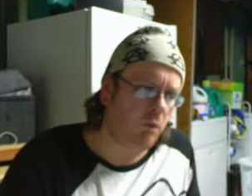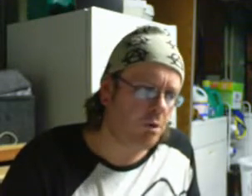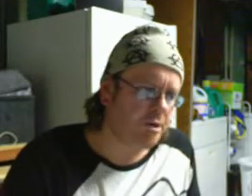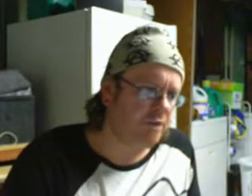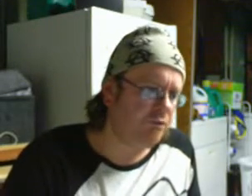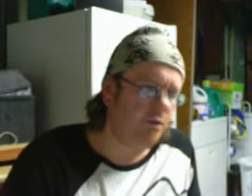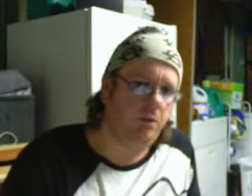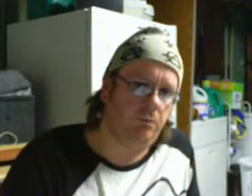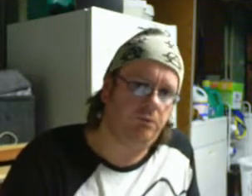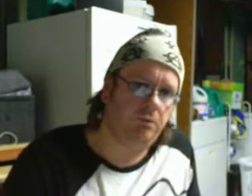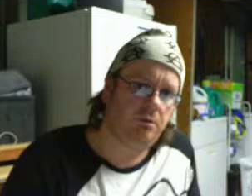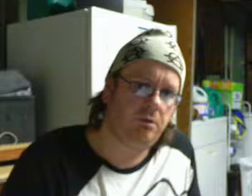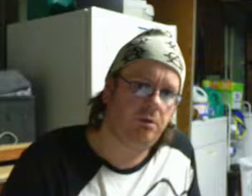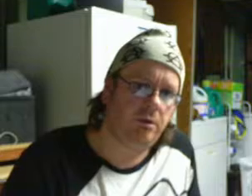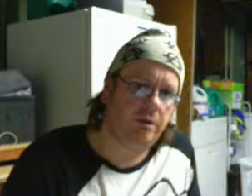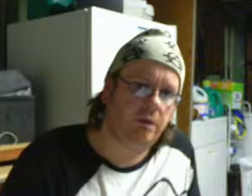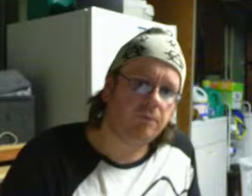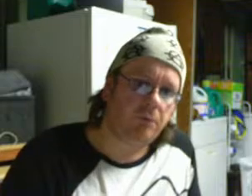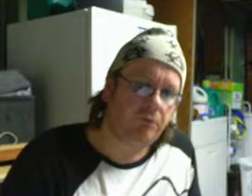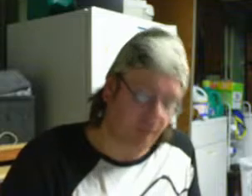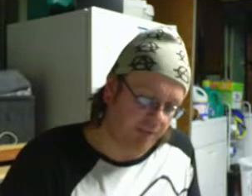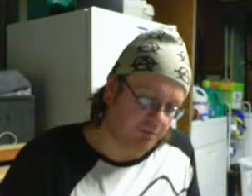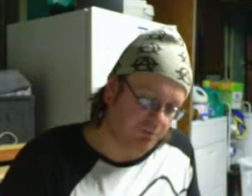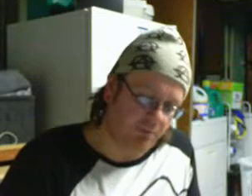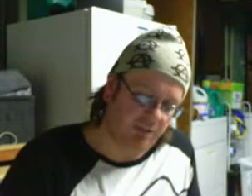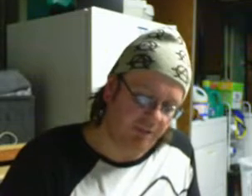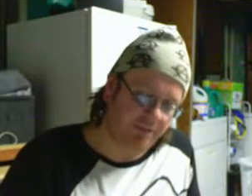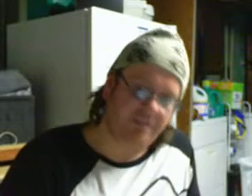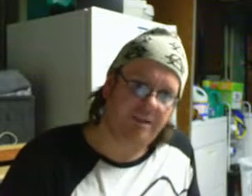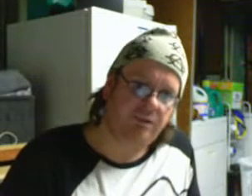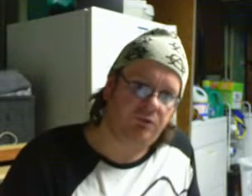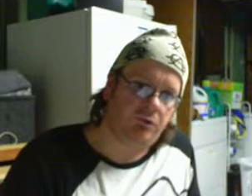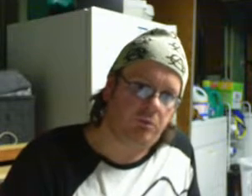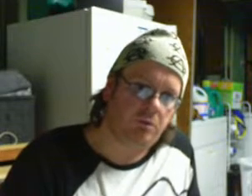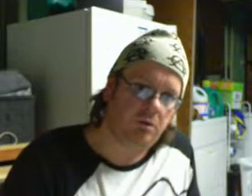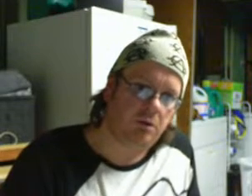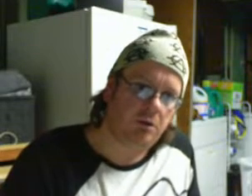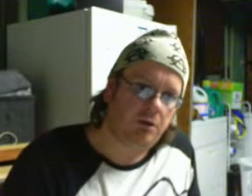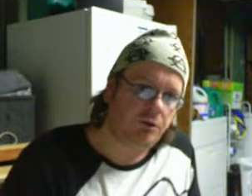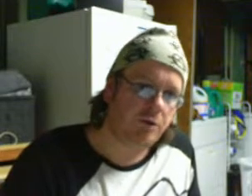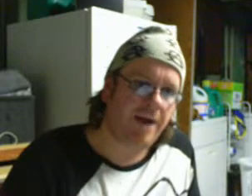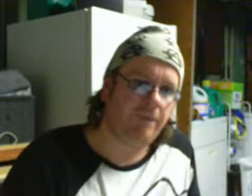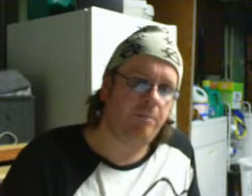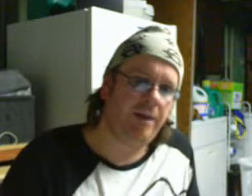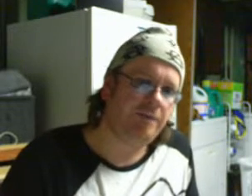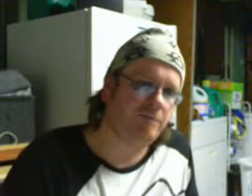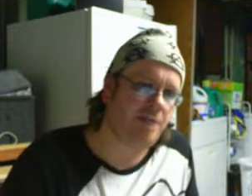quarrying stones. Enforced labor, it's been levied against you. You have to pay for that.